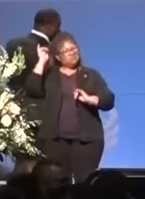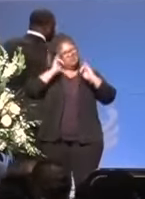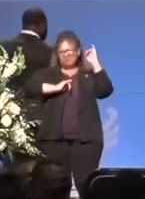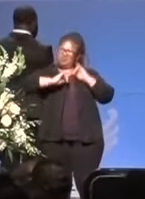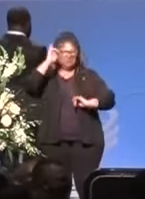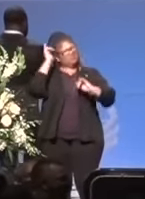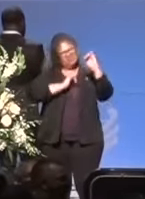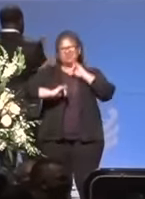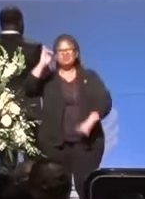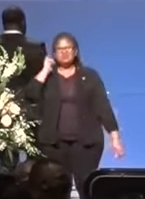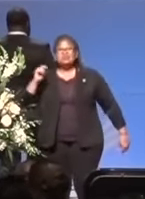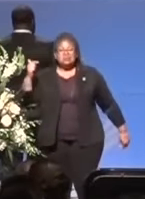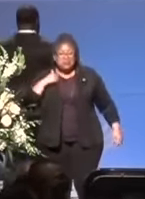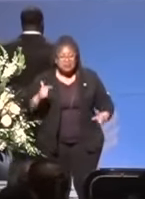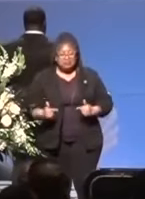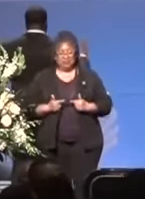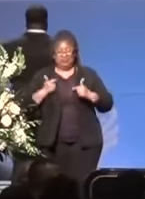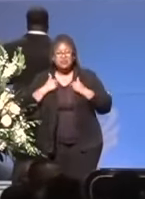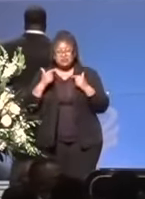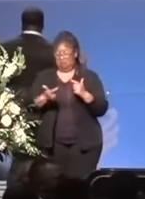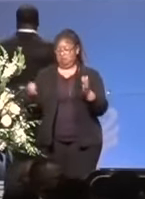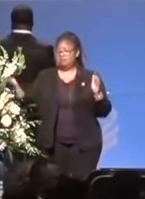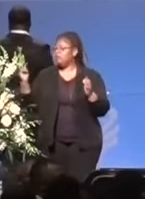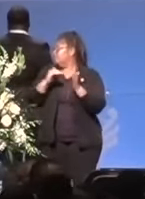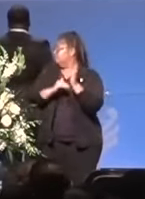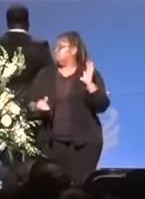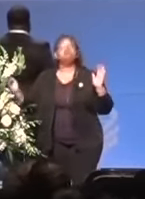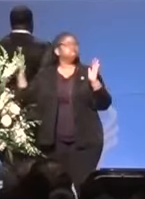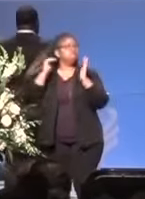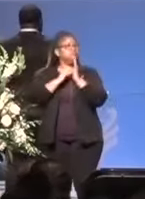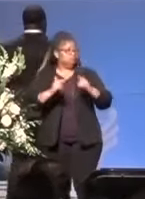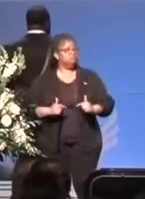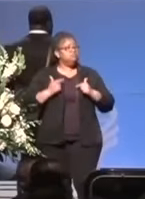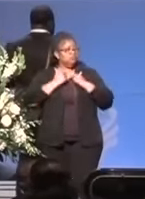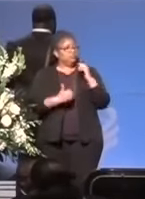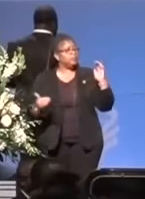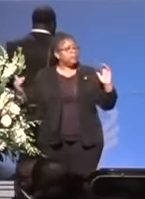Oh, I'm living life. I'm living this life.